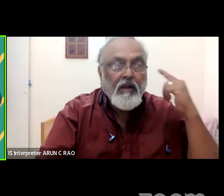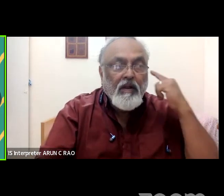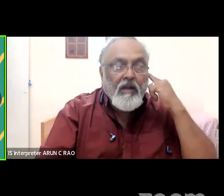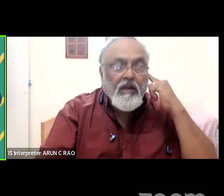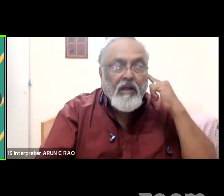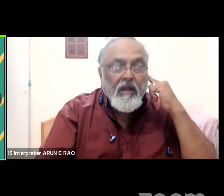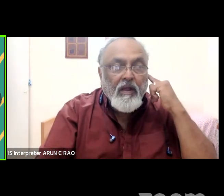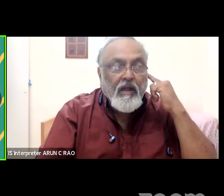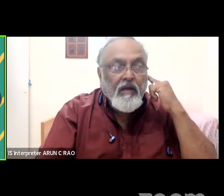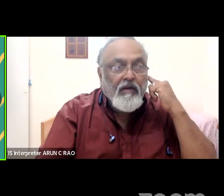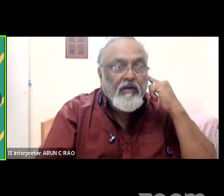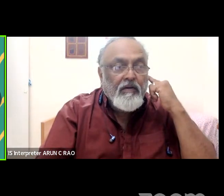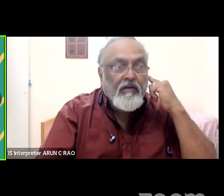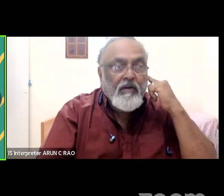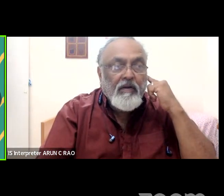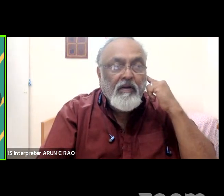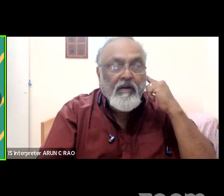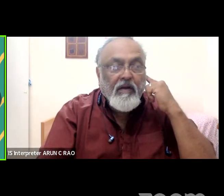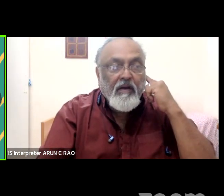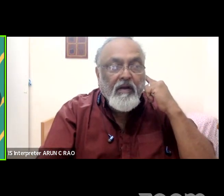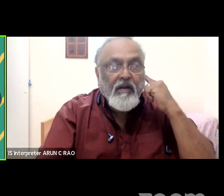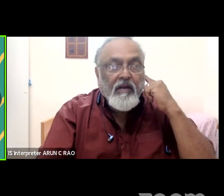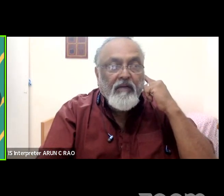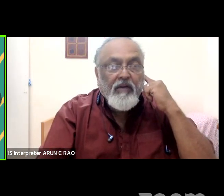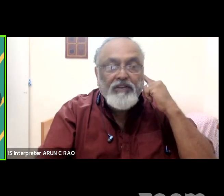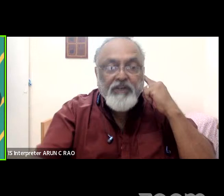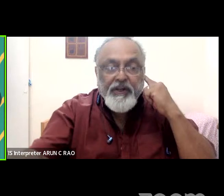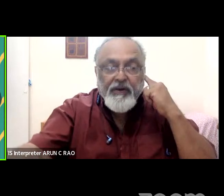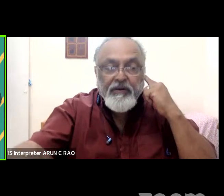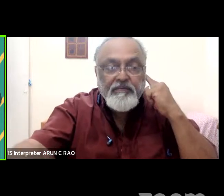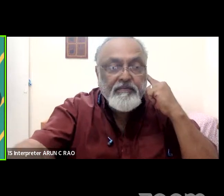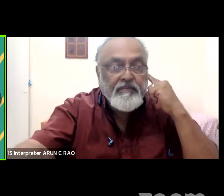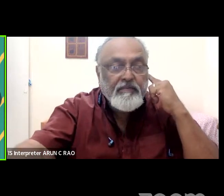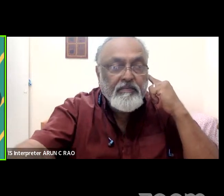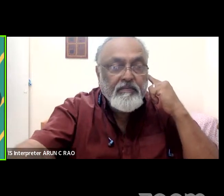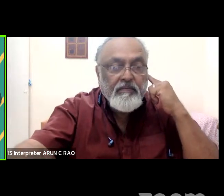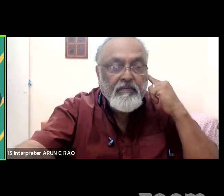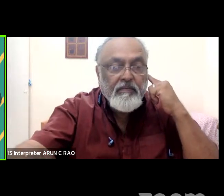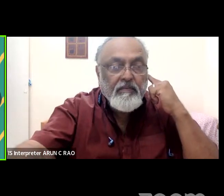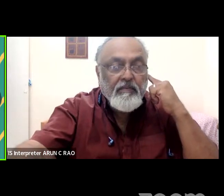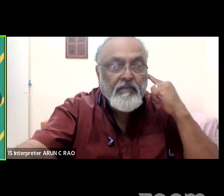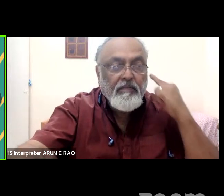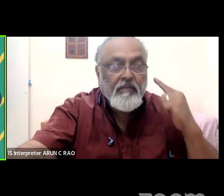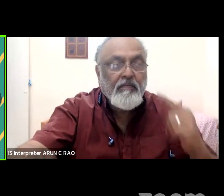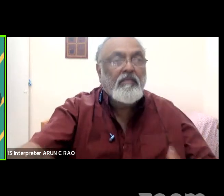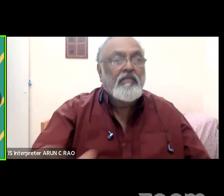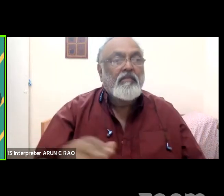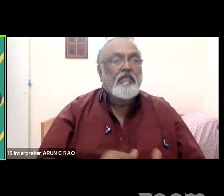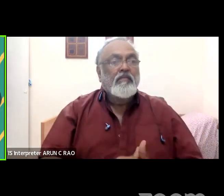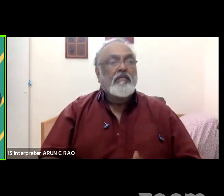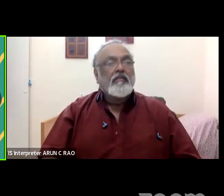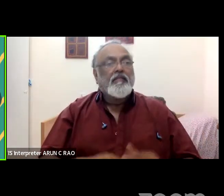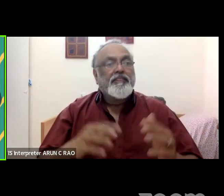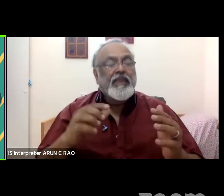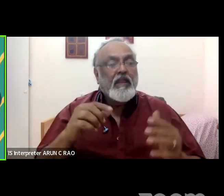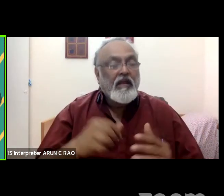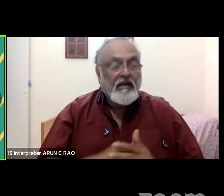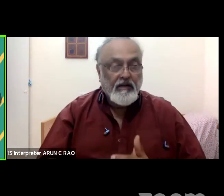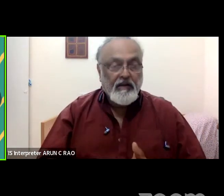understanding as to what practical knowledge are in building an inclusive city. And so that's sort